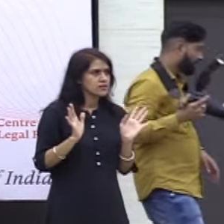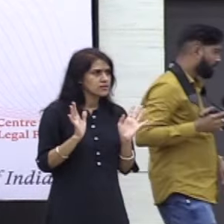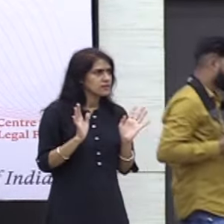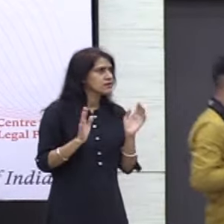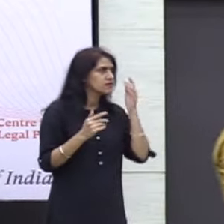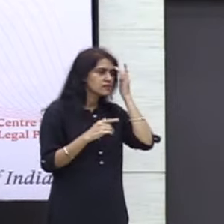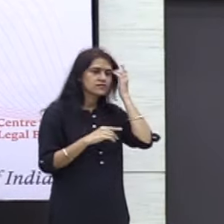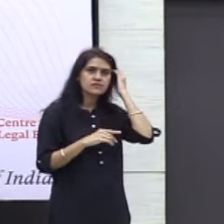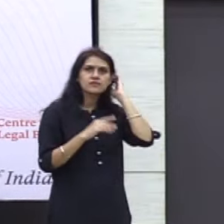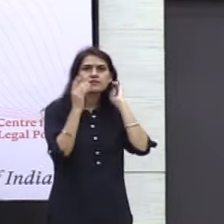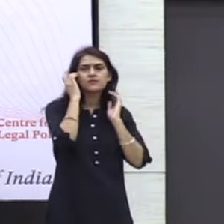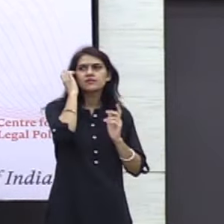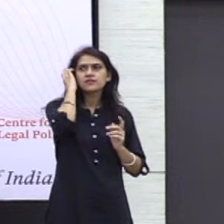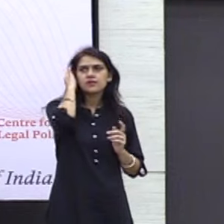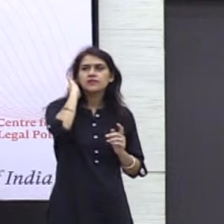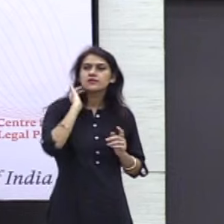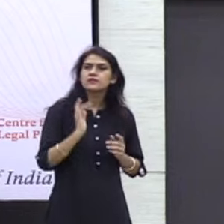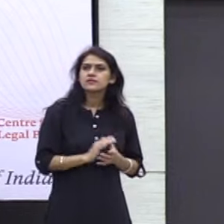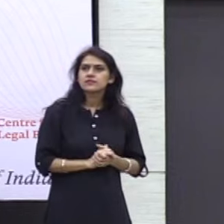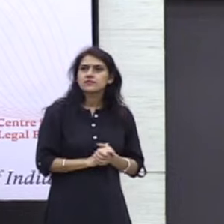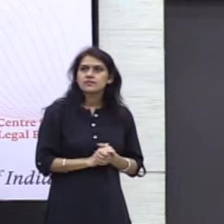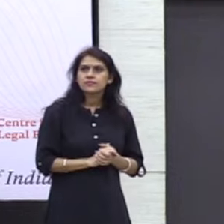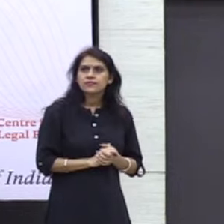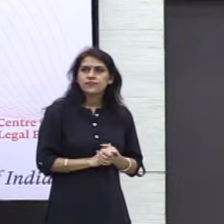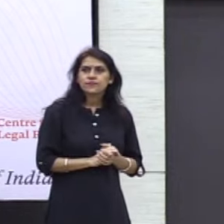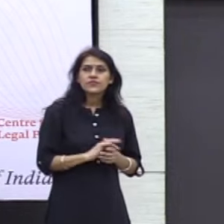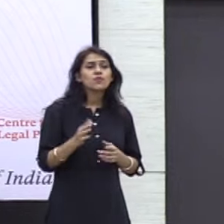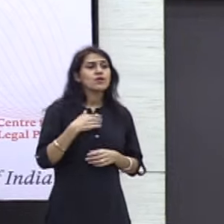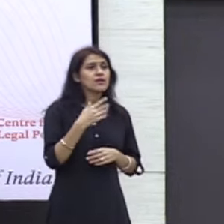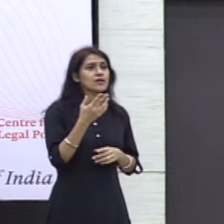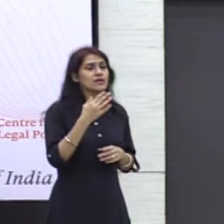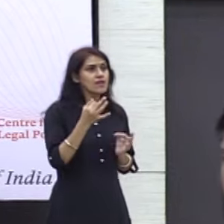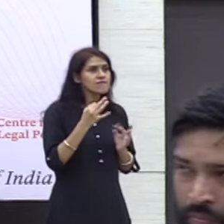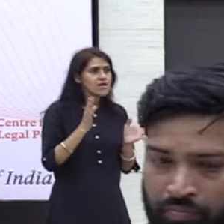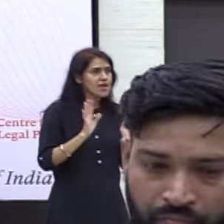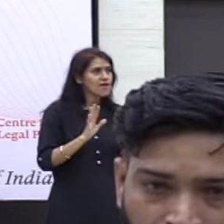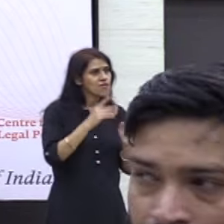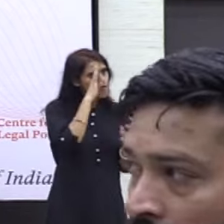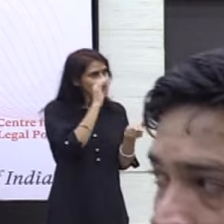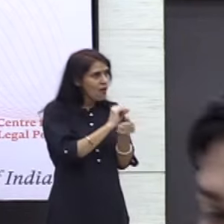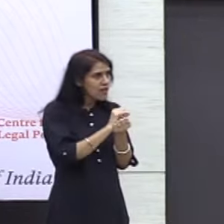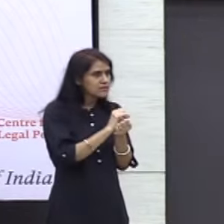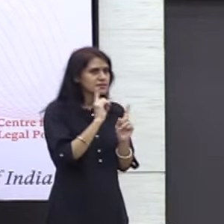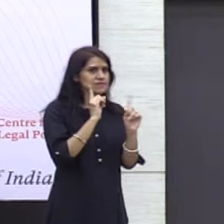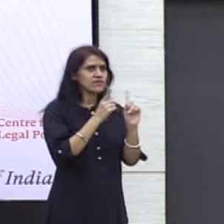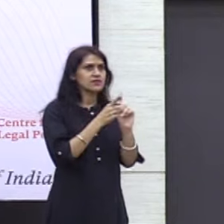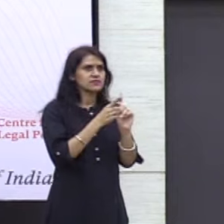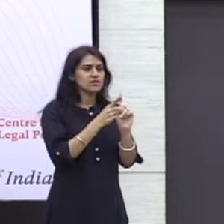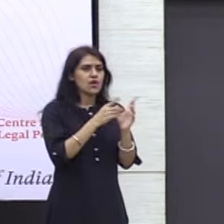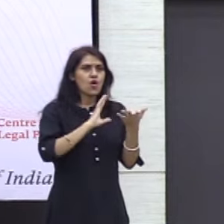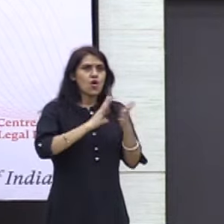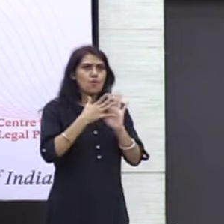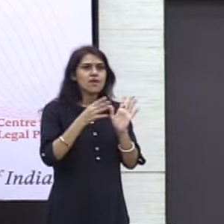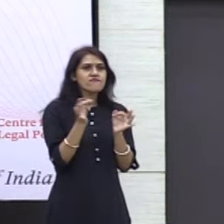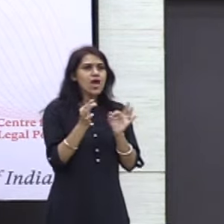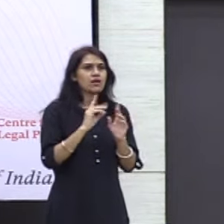exception of Mr. Sibal, gets a call from a policeman, we usually tend to get afraid. At least that first reaction is one